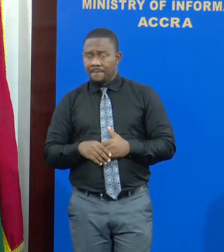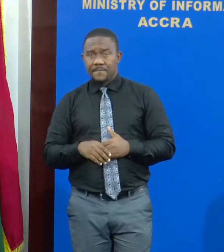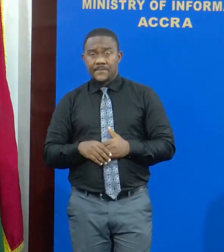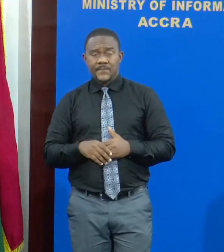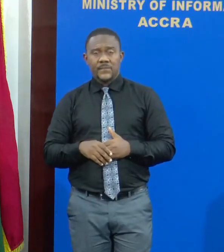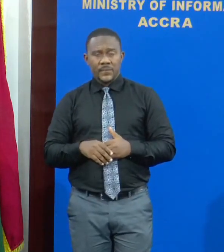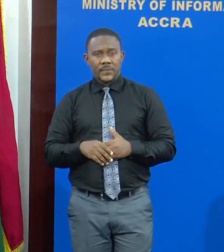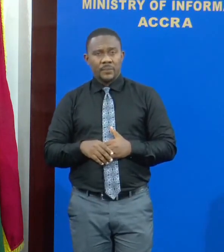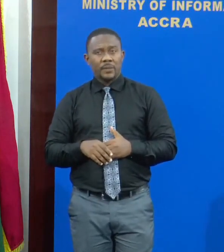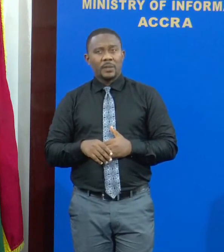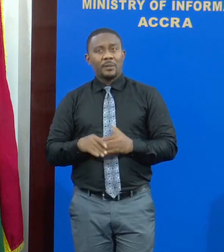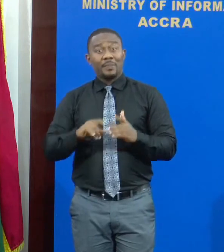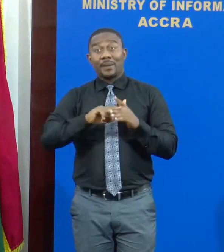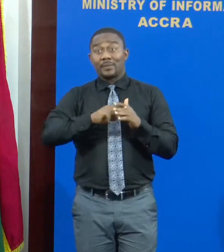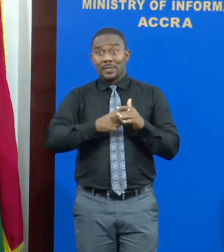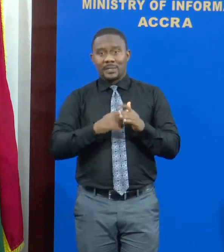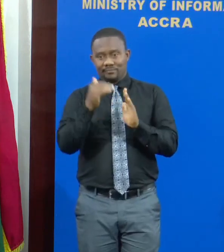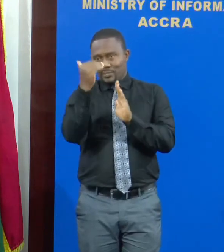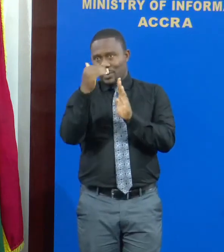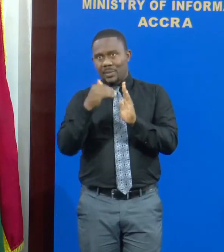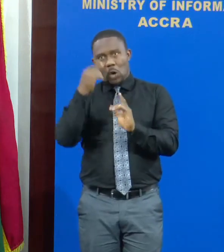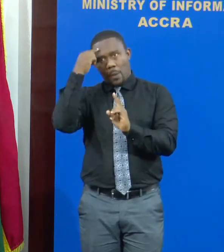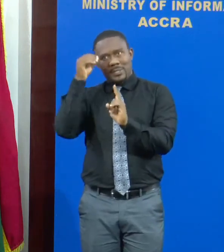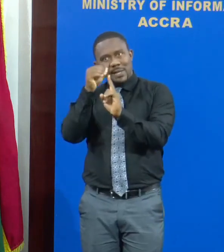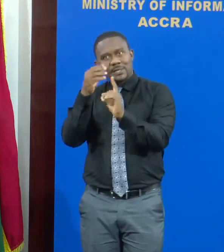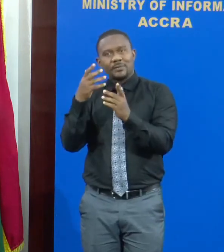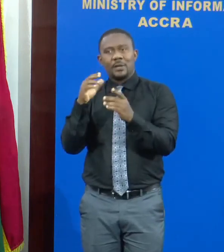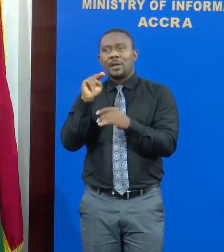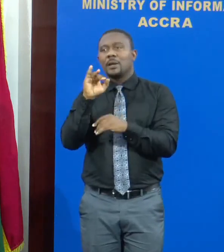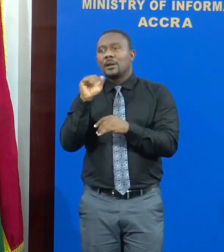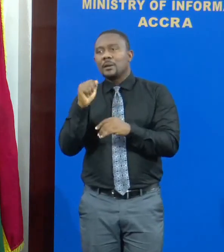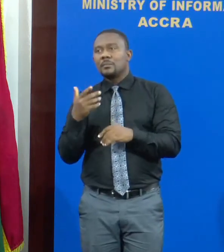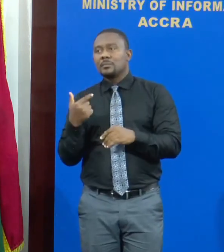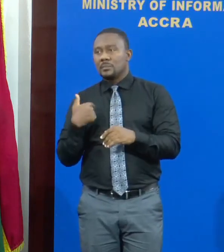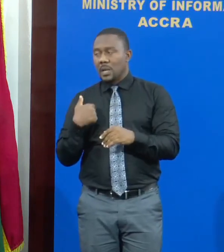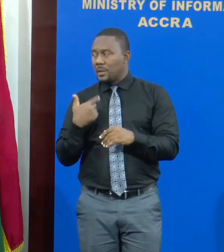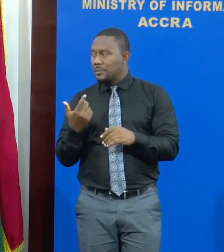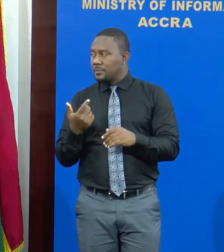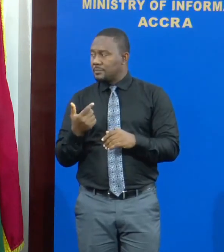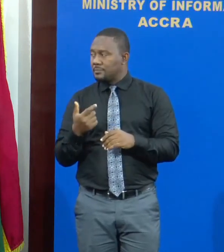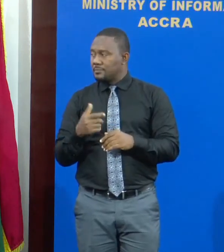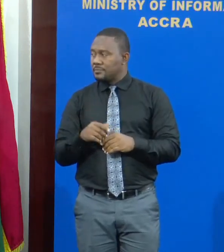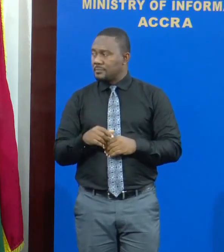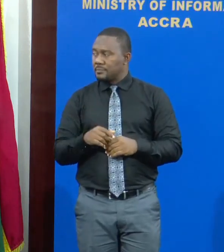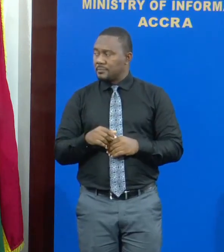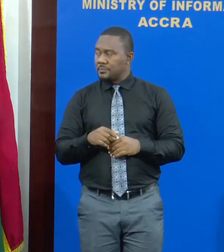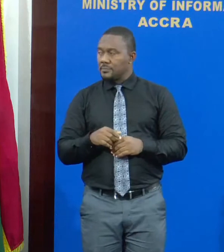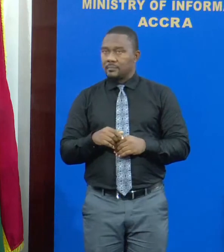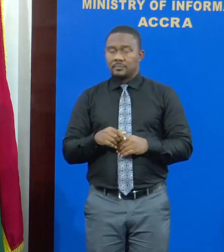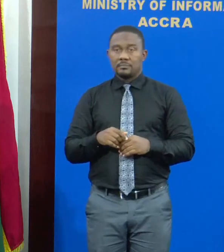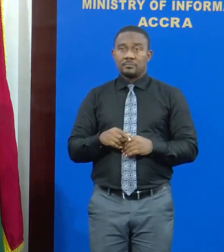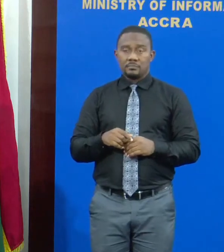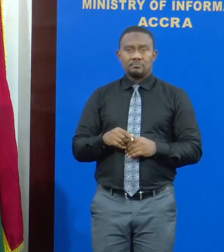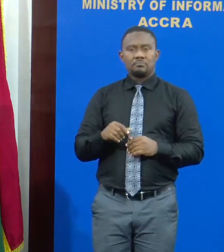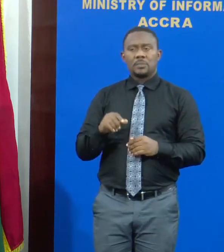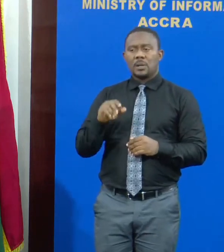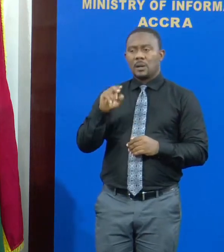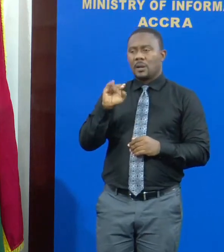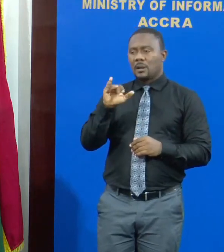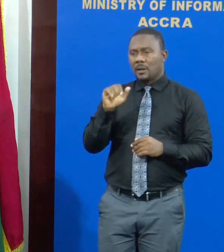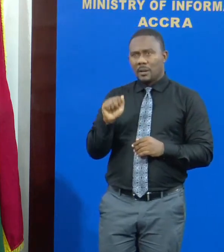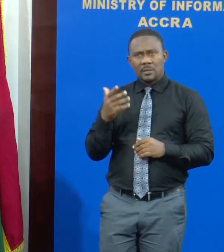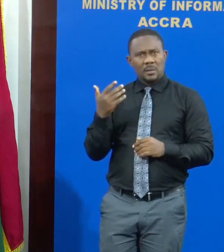the objects of the NIA, and the last one that I think is indicated there is turning NIA from